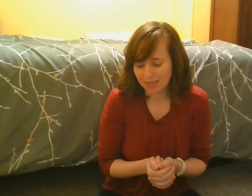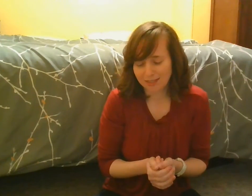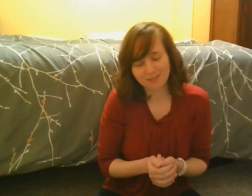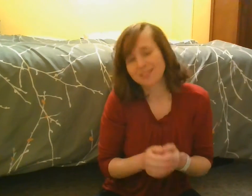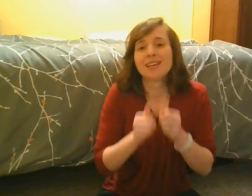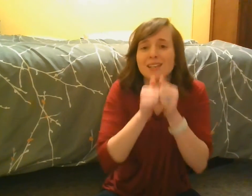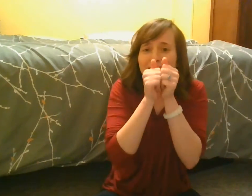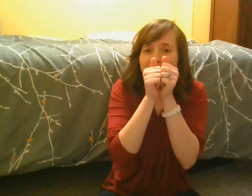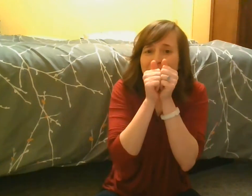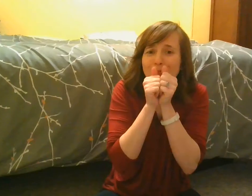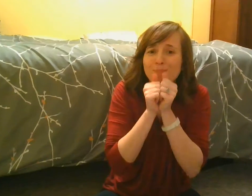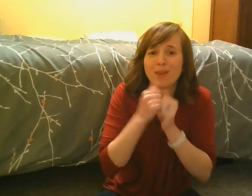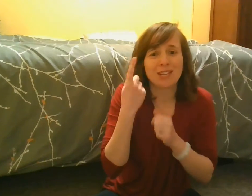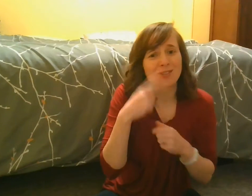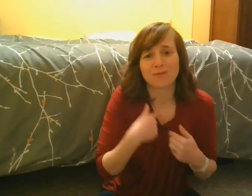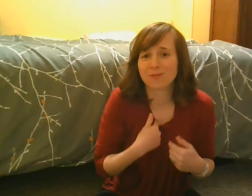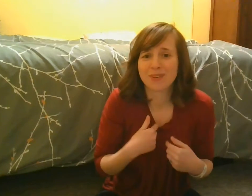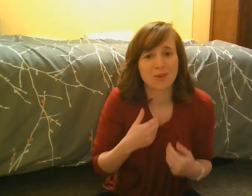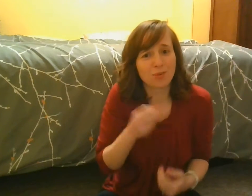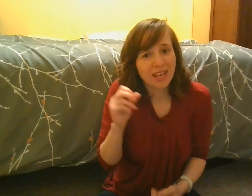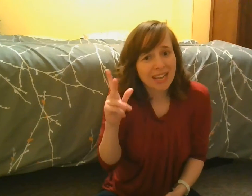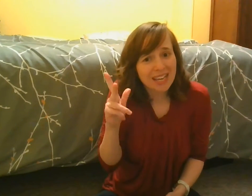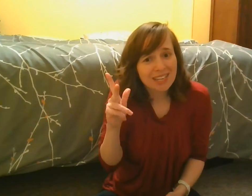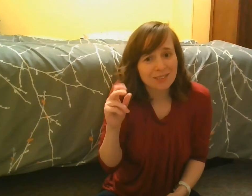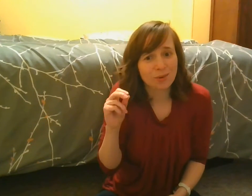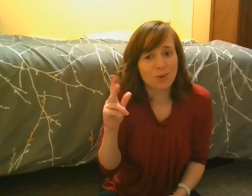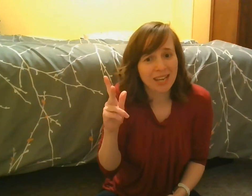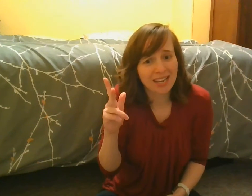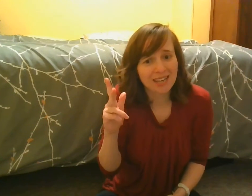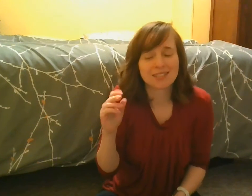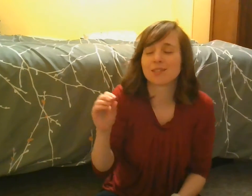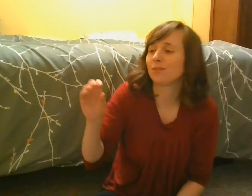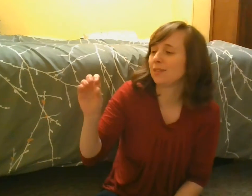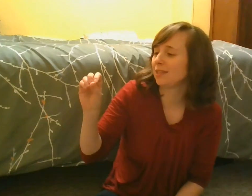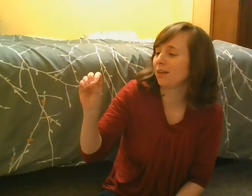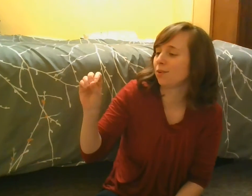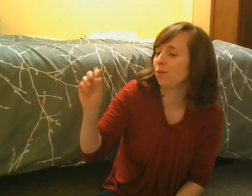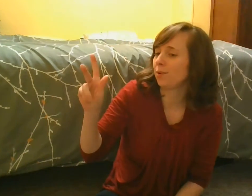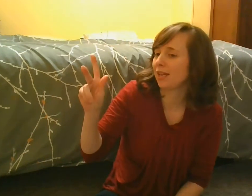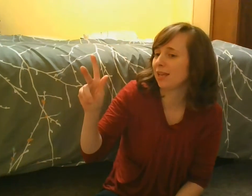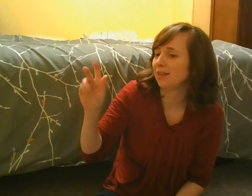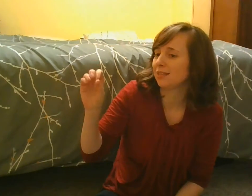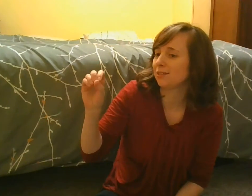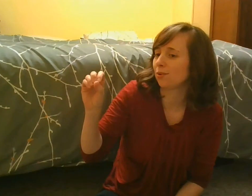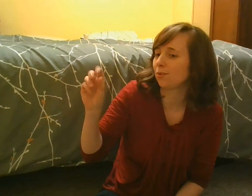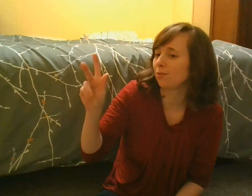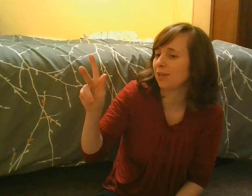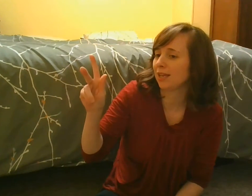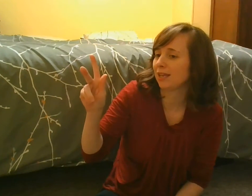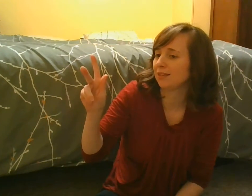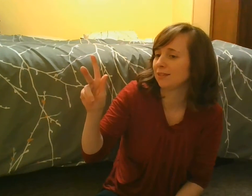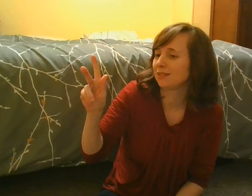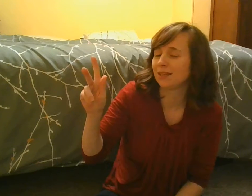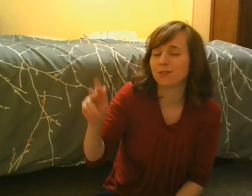it, patient for me. Okay. Okay. So letter OK is okay. The letters for